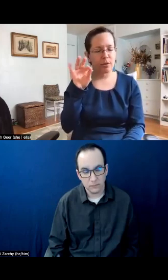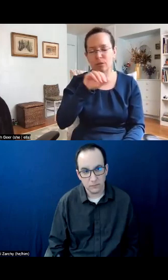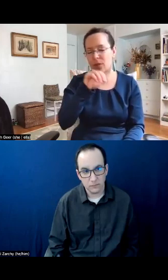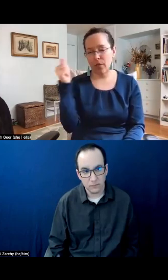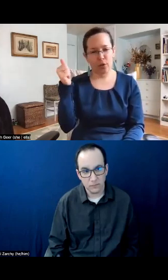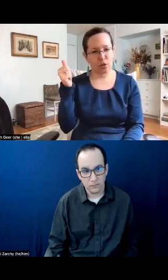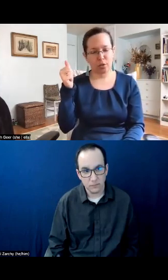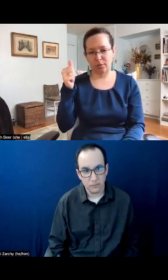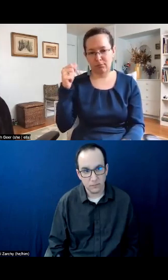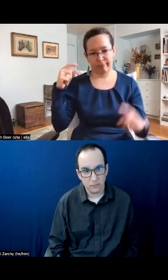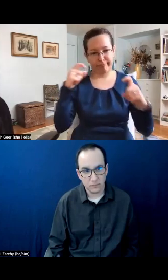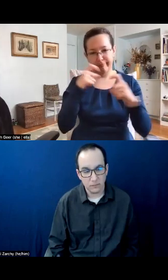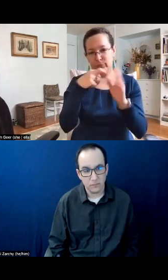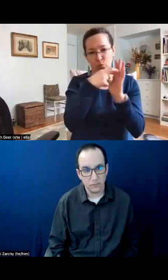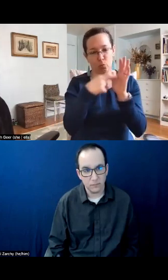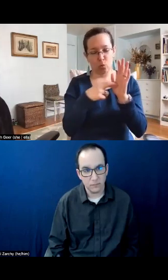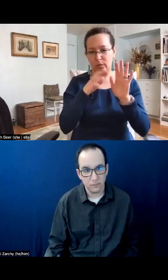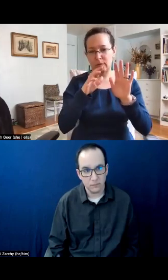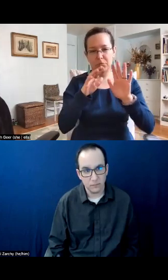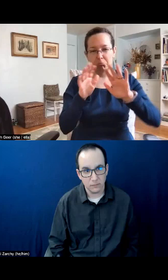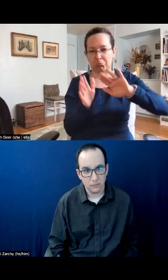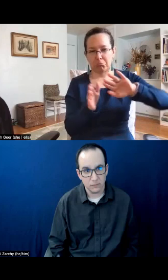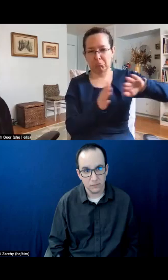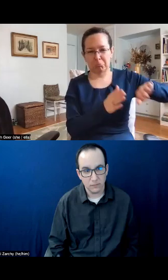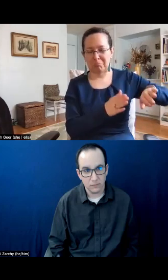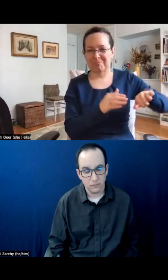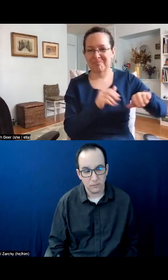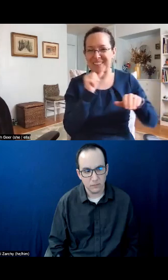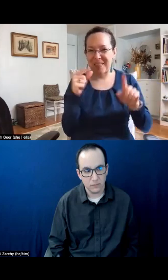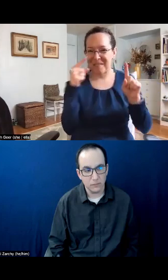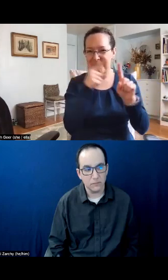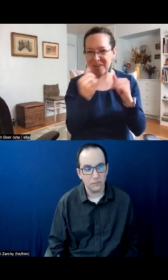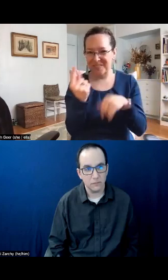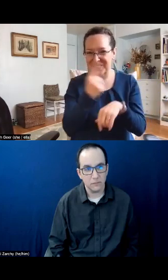age 1 to age 9, they share the same movement.